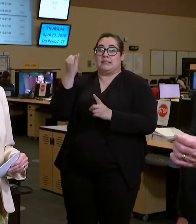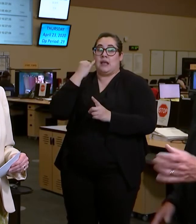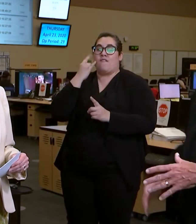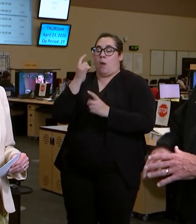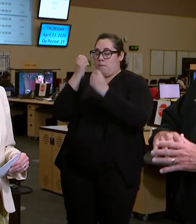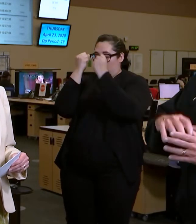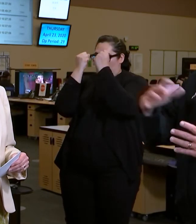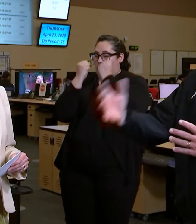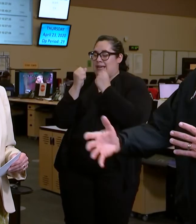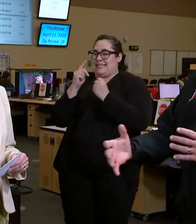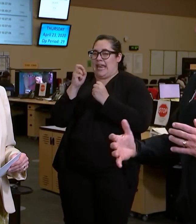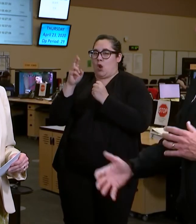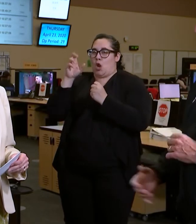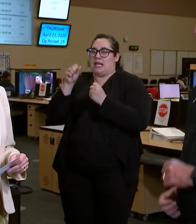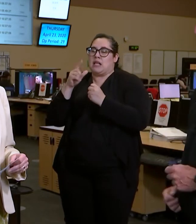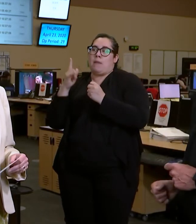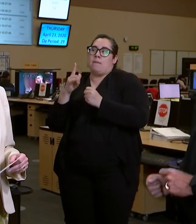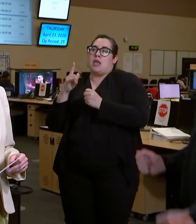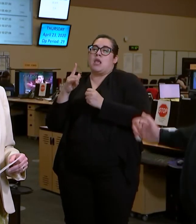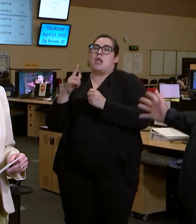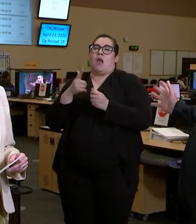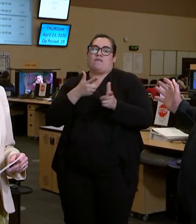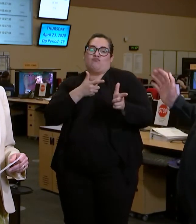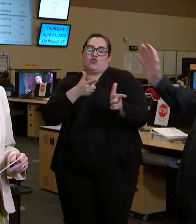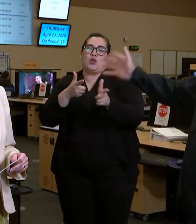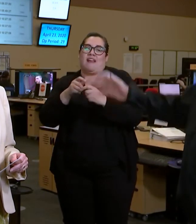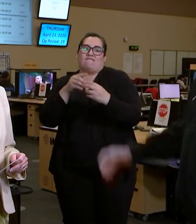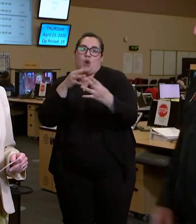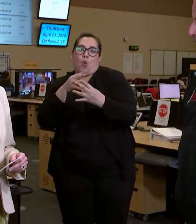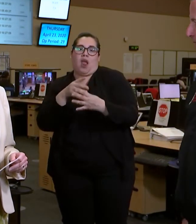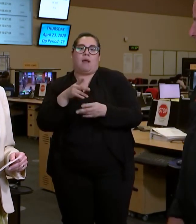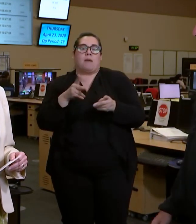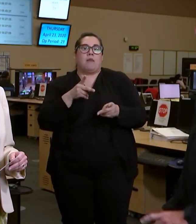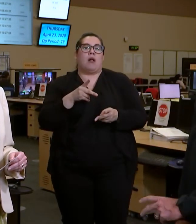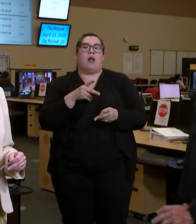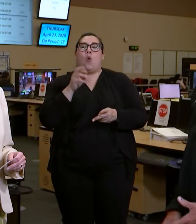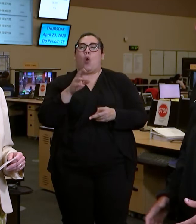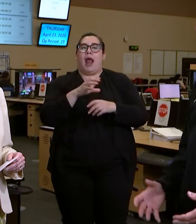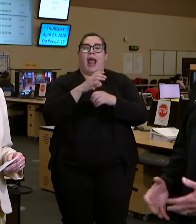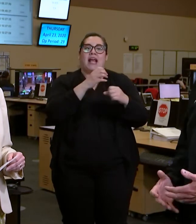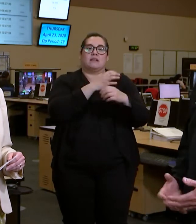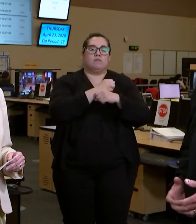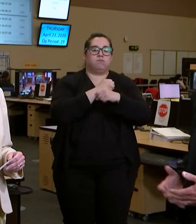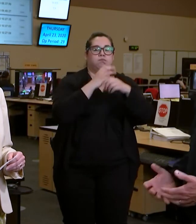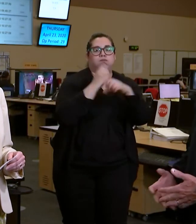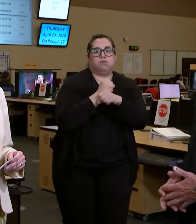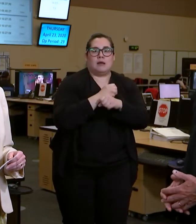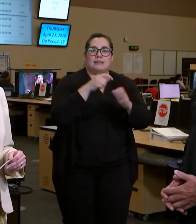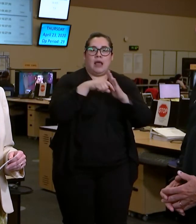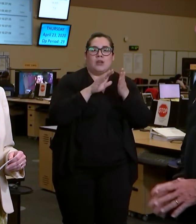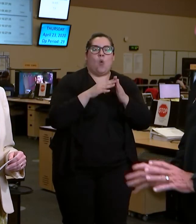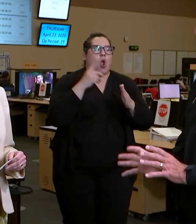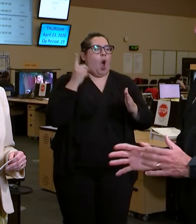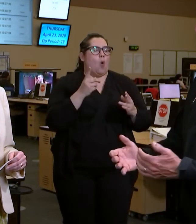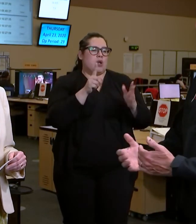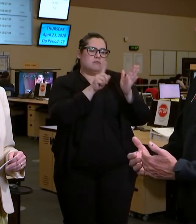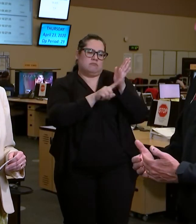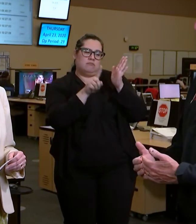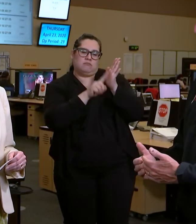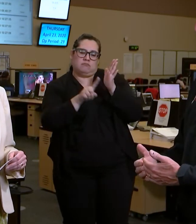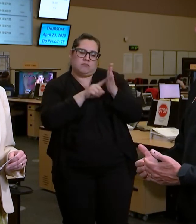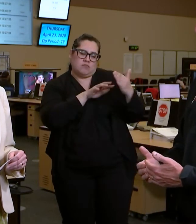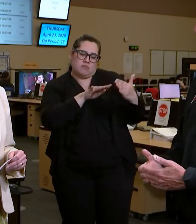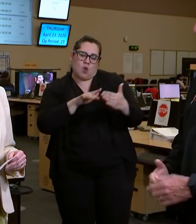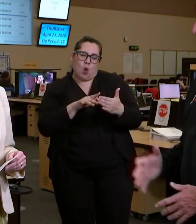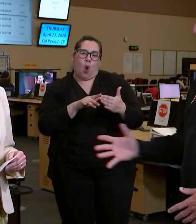over a freeway shooting at people, an explosion in the downtown area. So we always look at multiple scenarios within